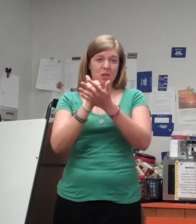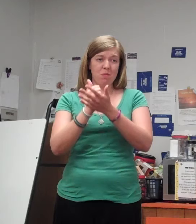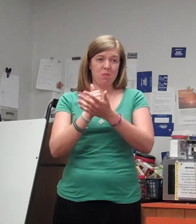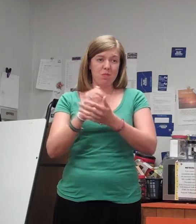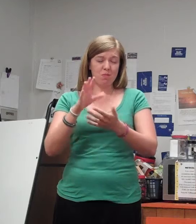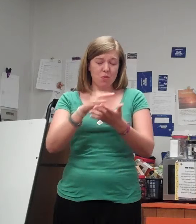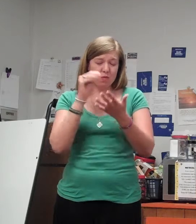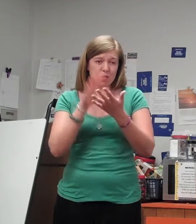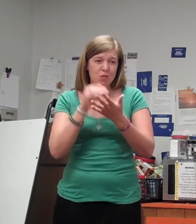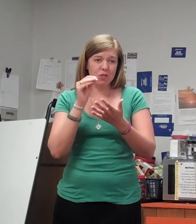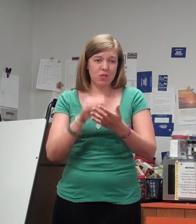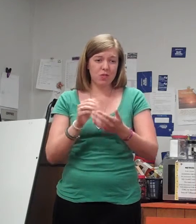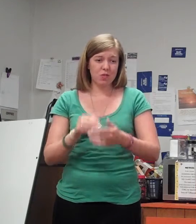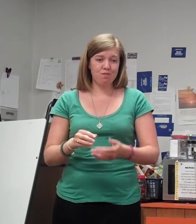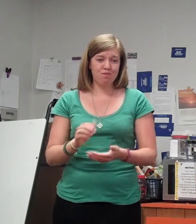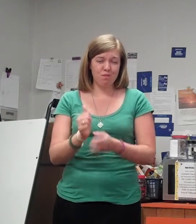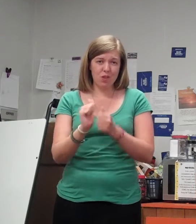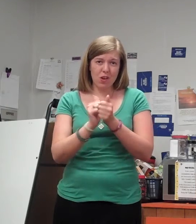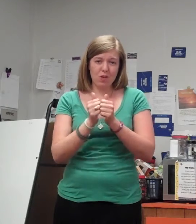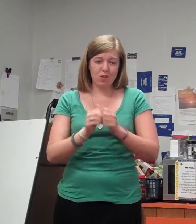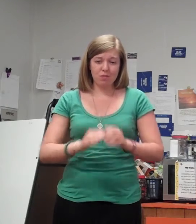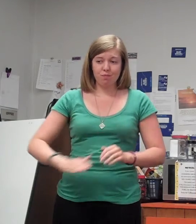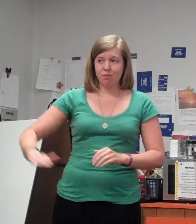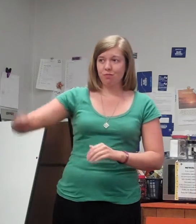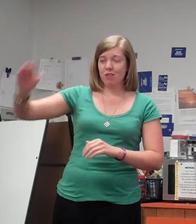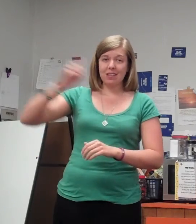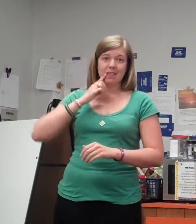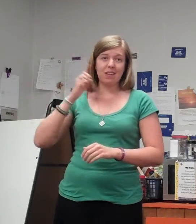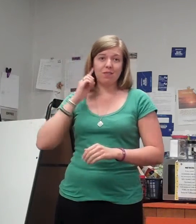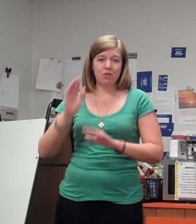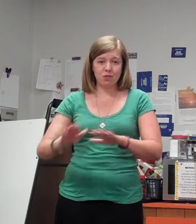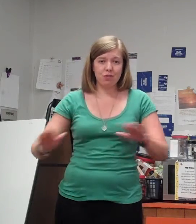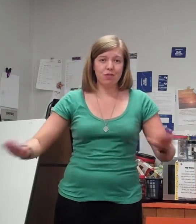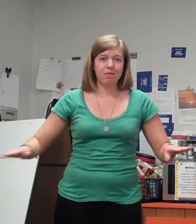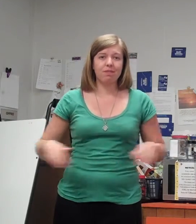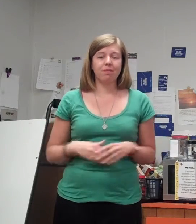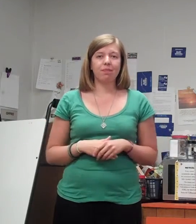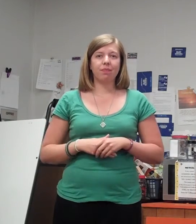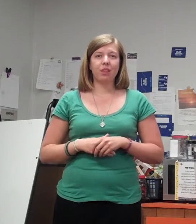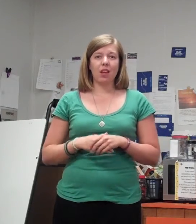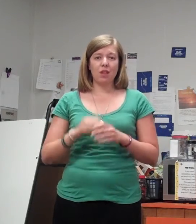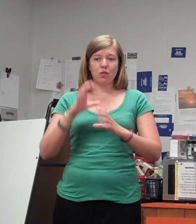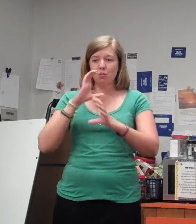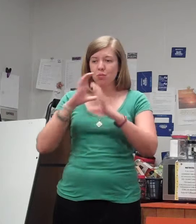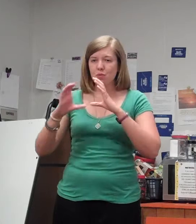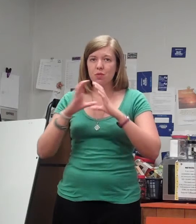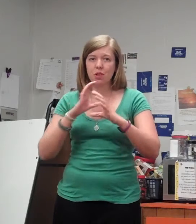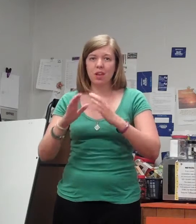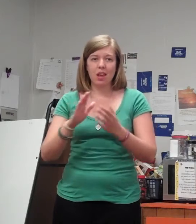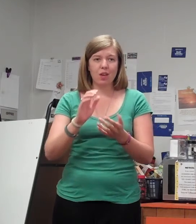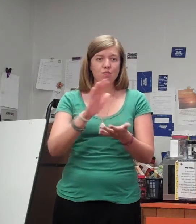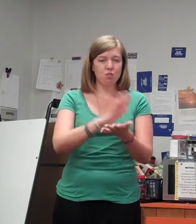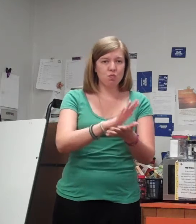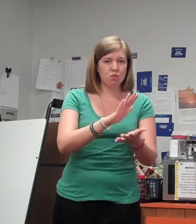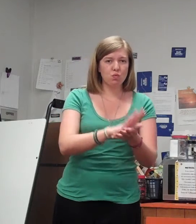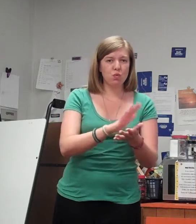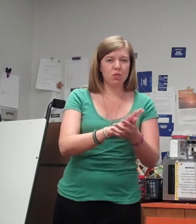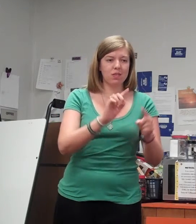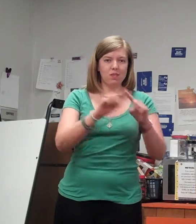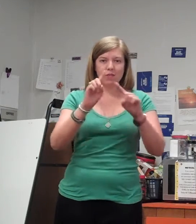deaf children, how to communicate with them, what schools, what different things they can do to make things better. And she